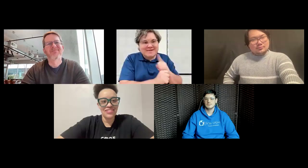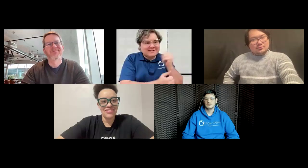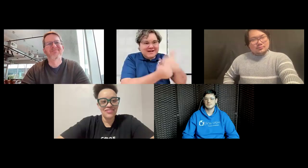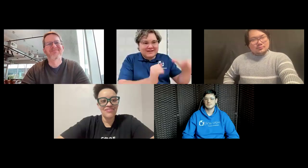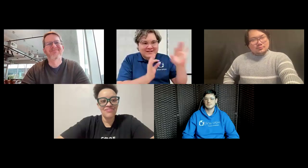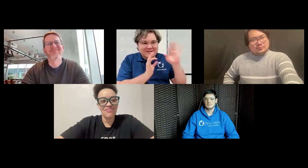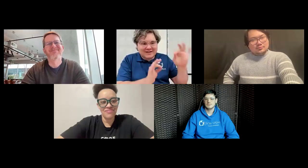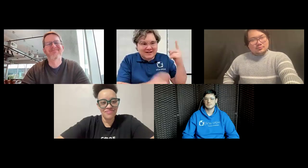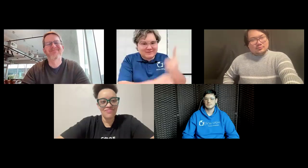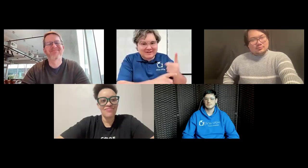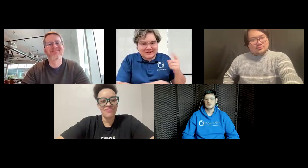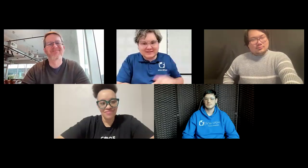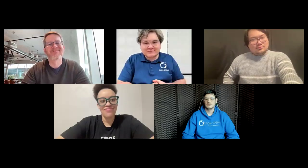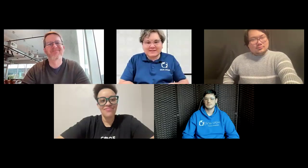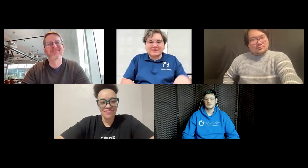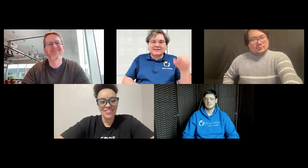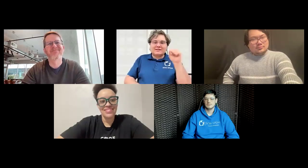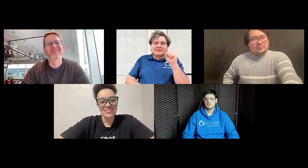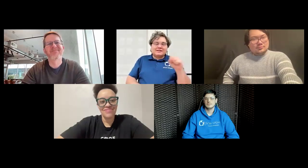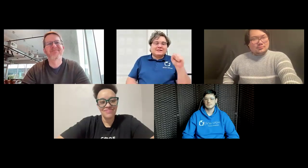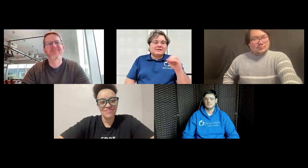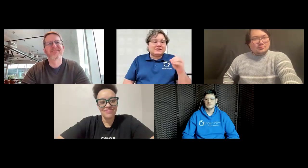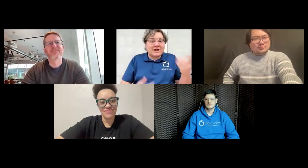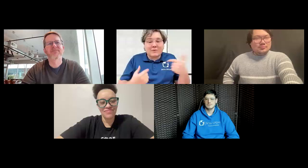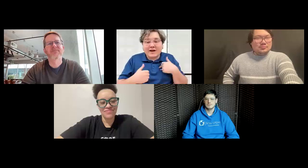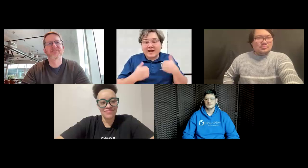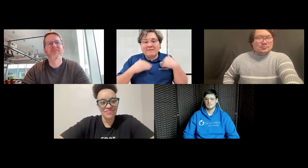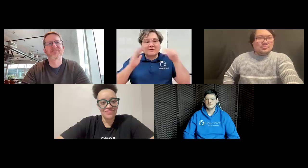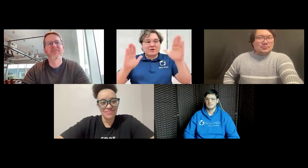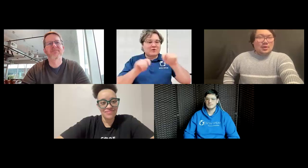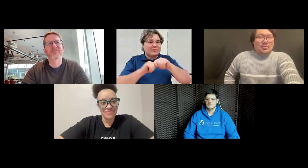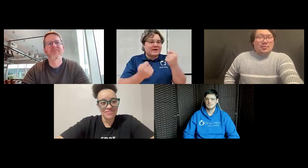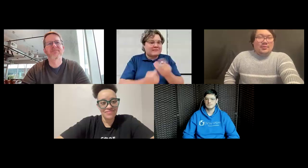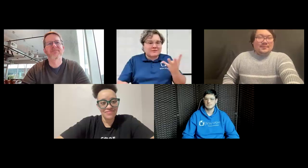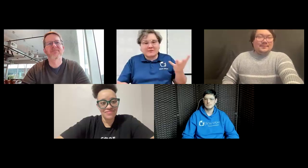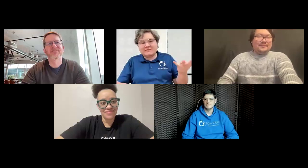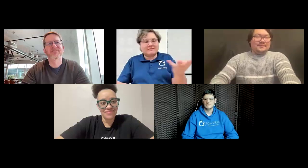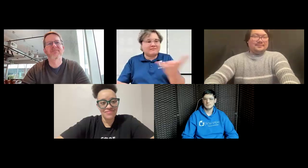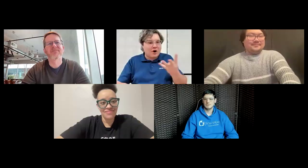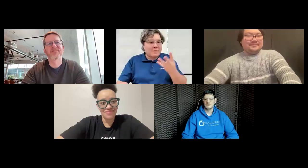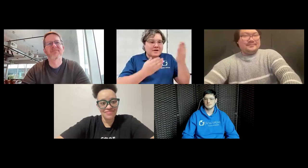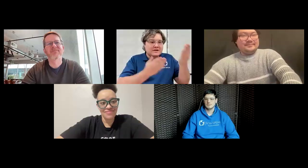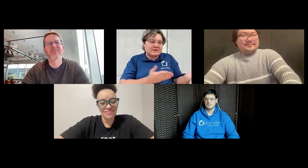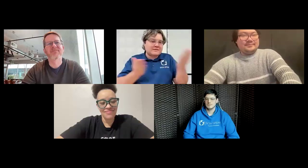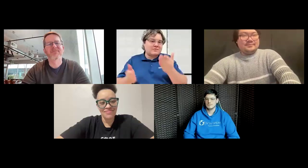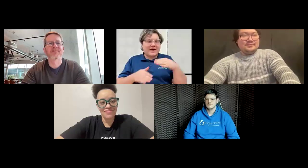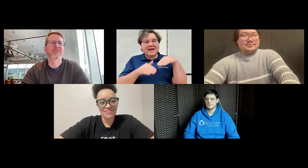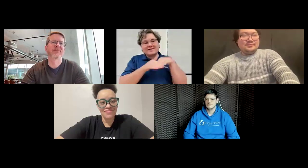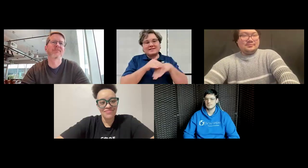She, with business, she has to make sure that everything is going well for that. So we do have a great team of the four of us